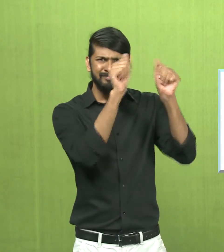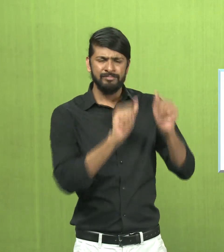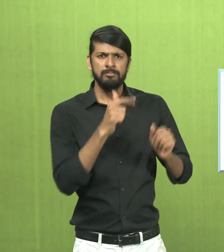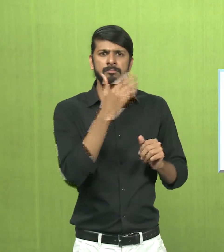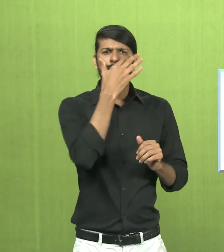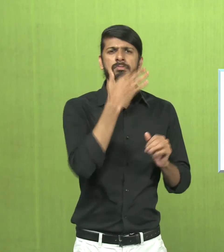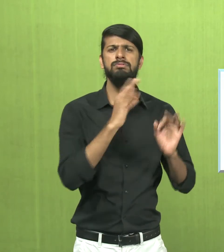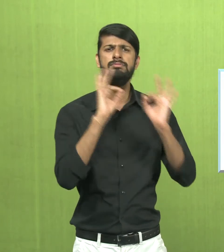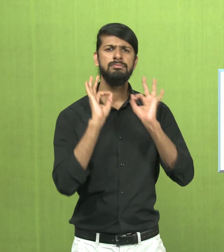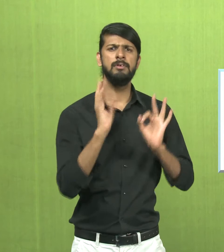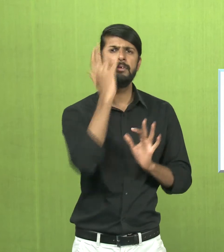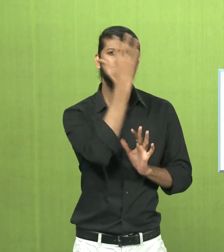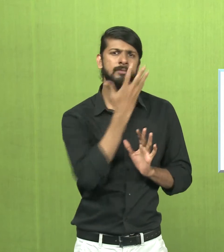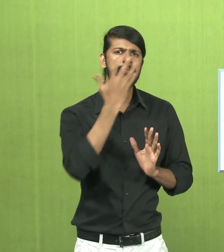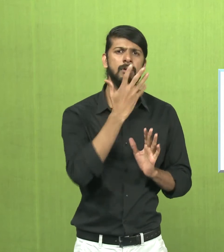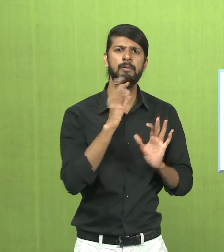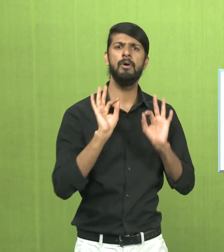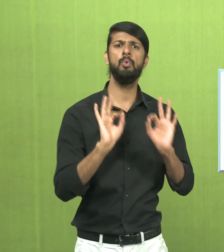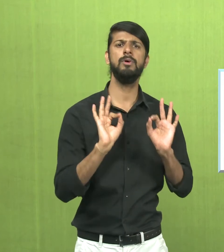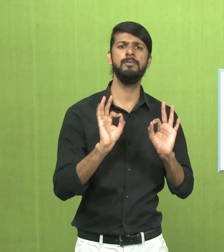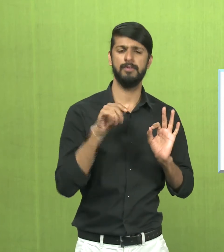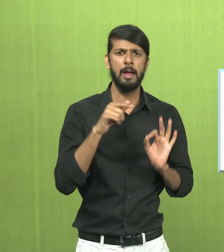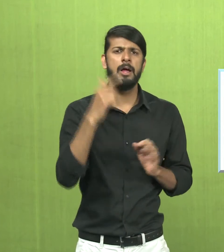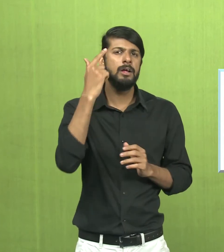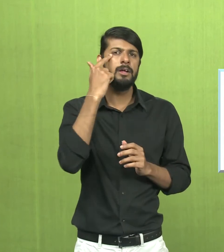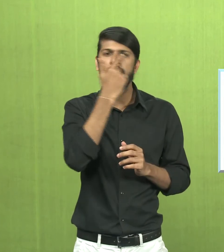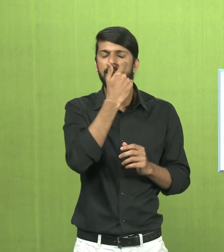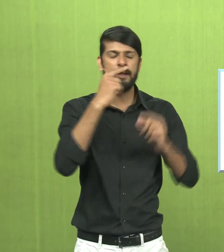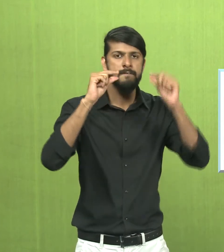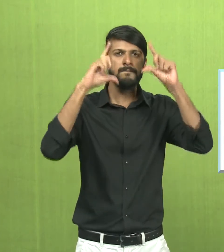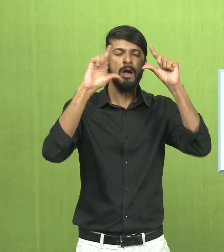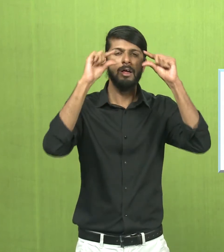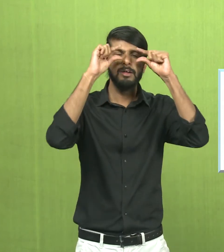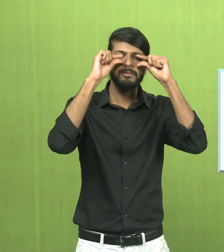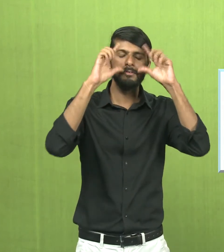The beautiful face of the deity has half closed eyes